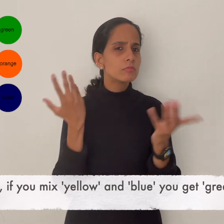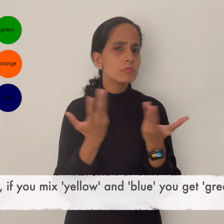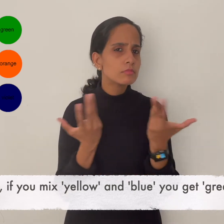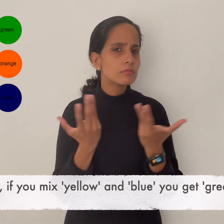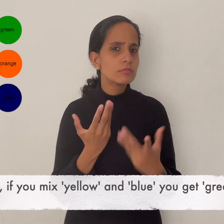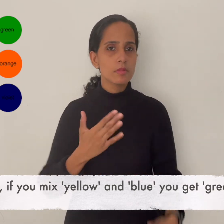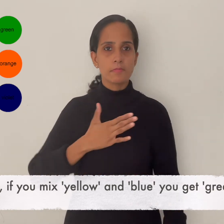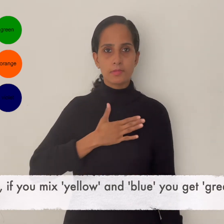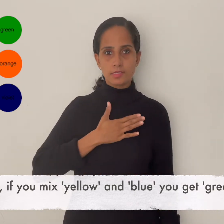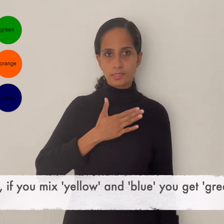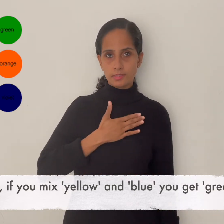green.